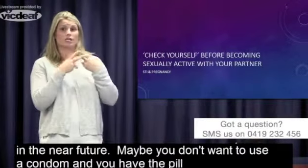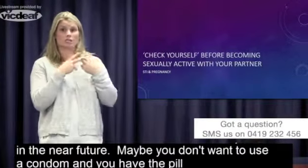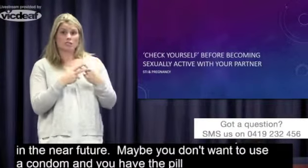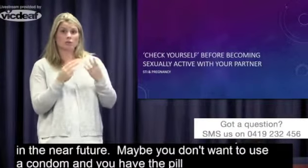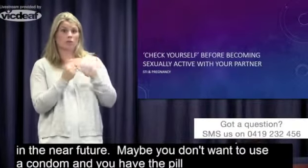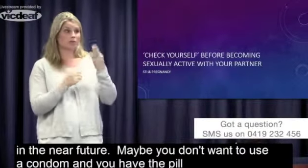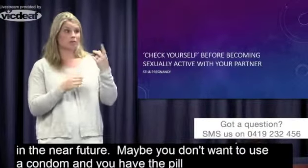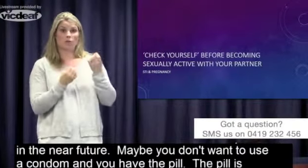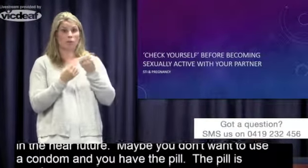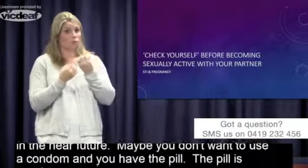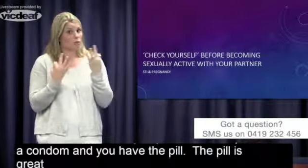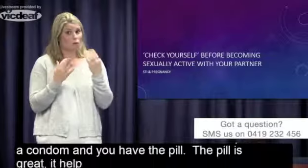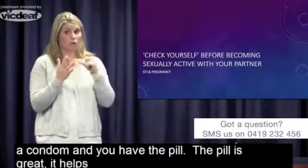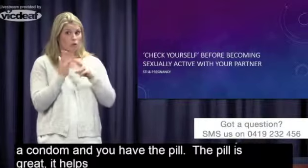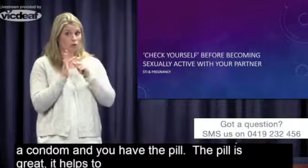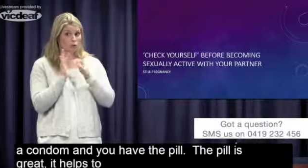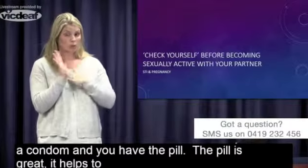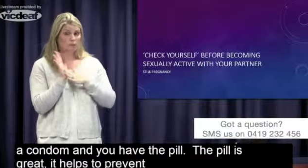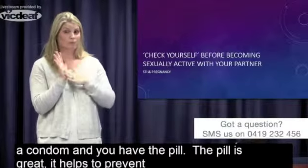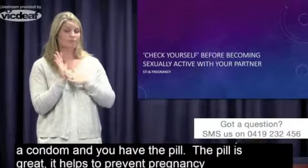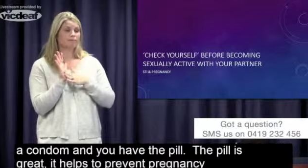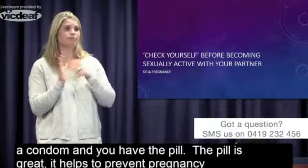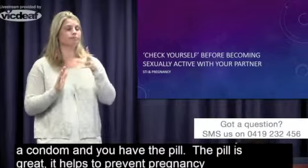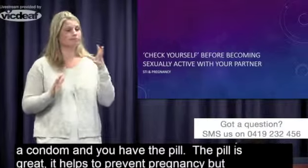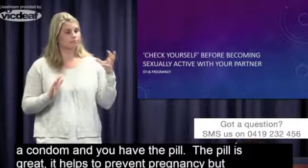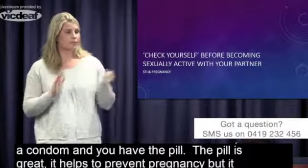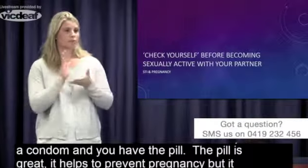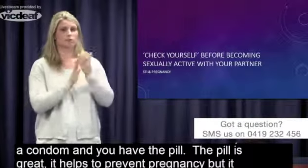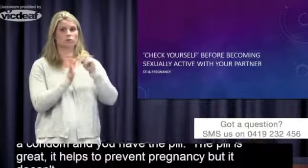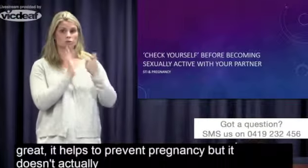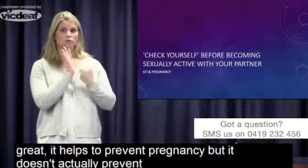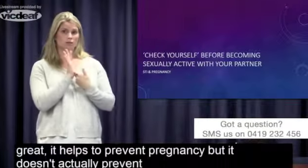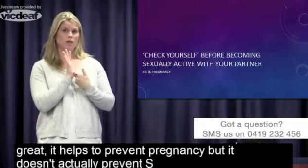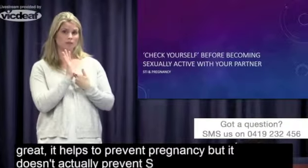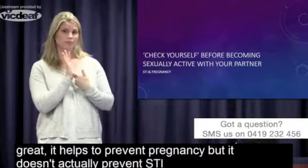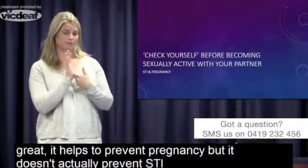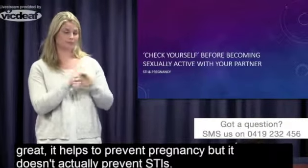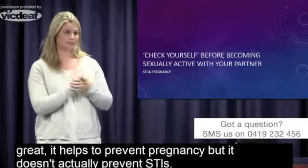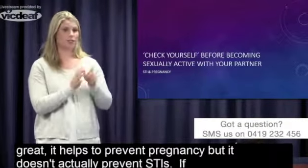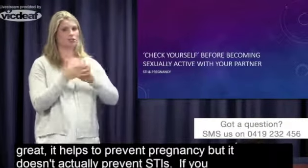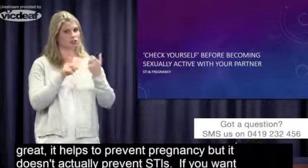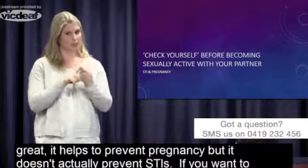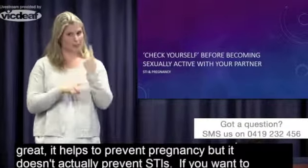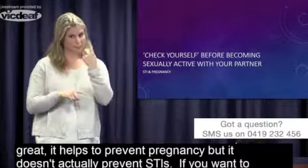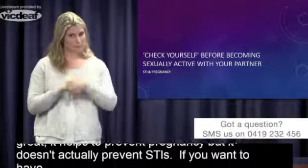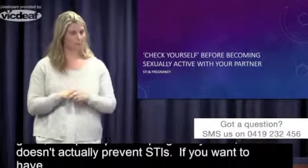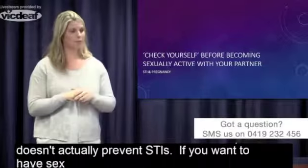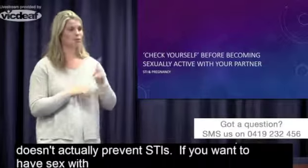STIs. So if you want to have sex with somebody and don't want to use a condom, it's really important to visit your doctor. You need to